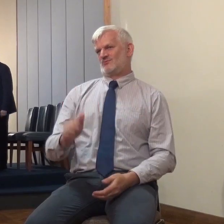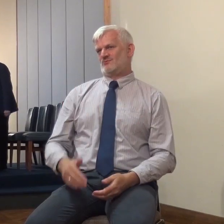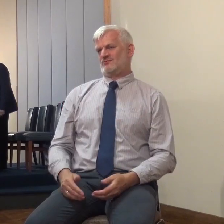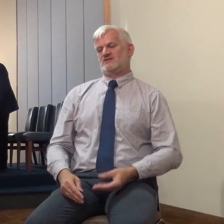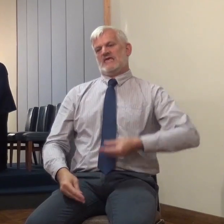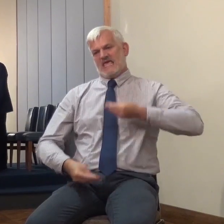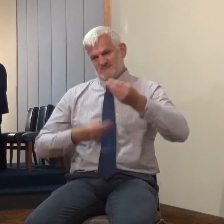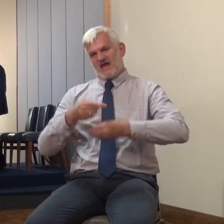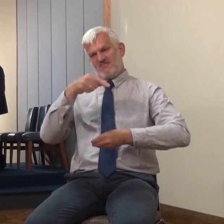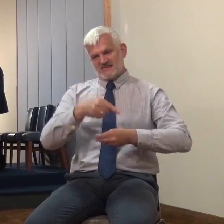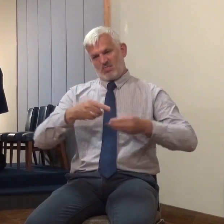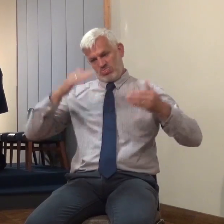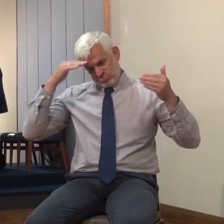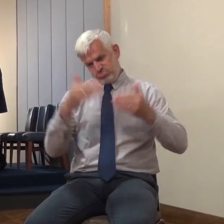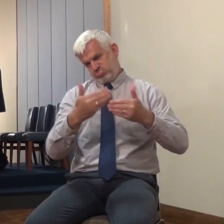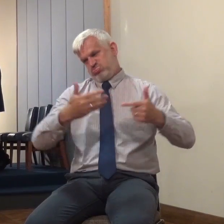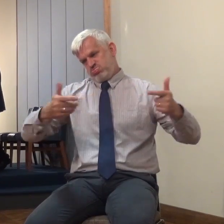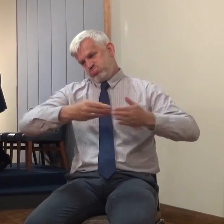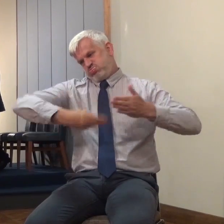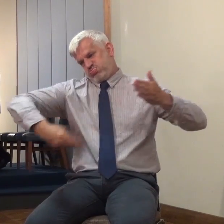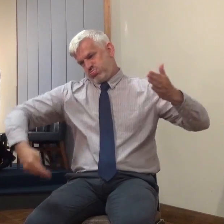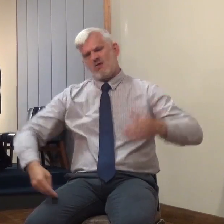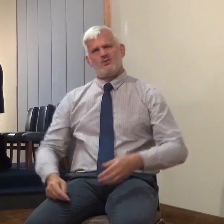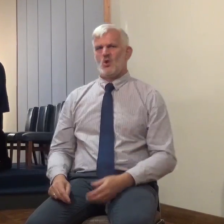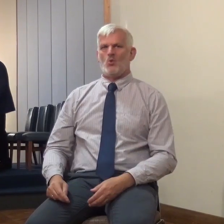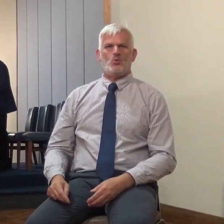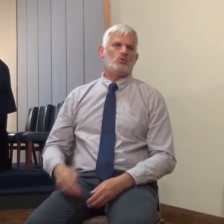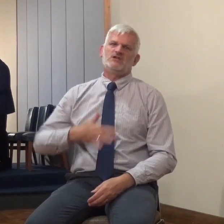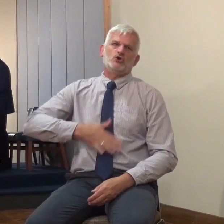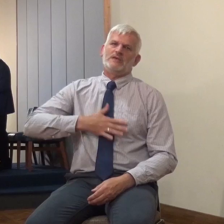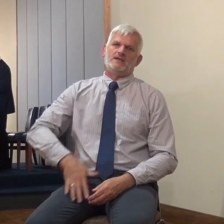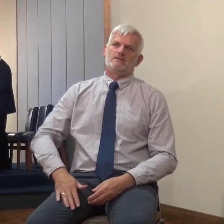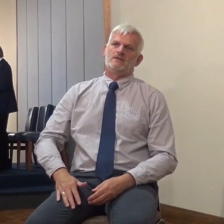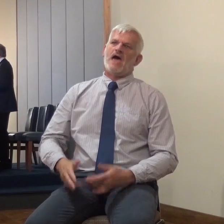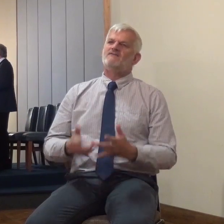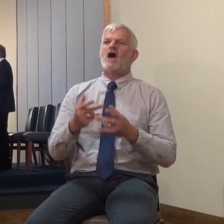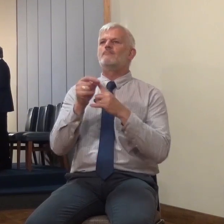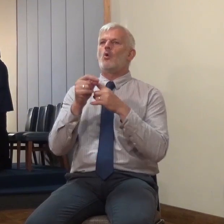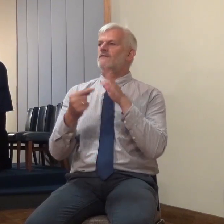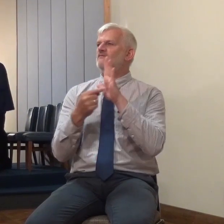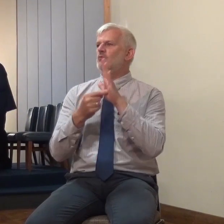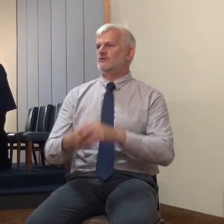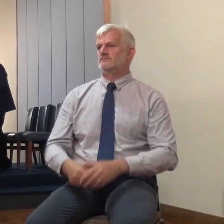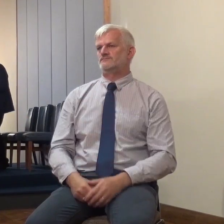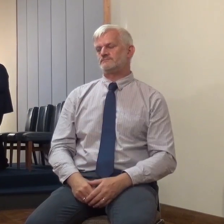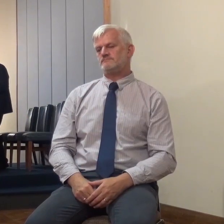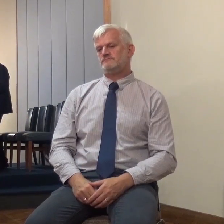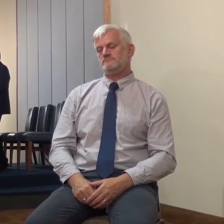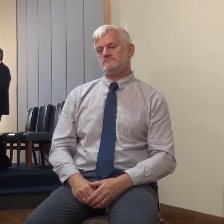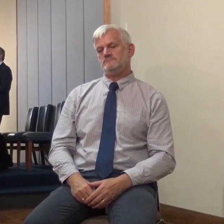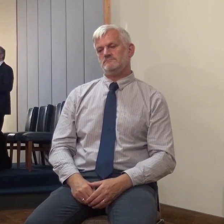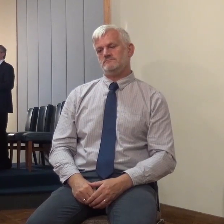causing him difficulty. More important for his purpose is countering the version